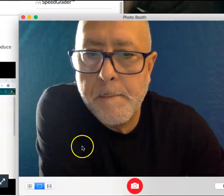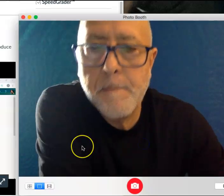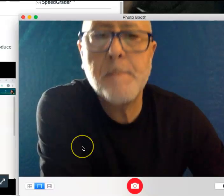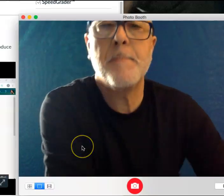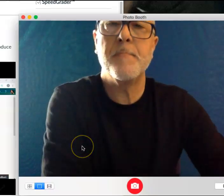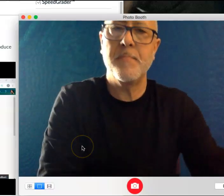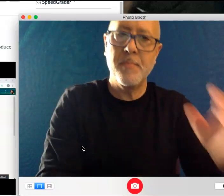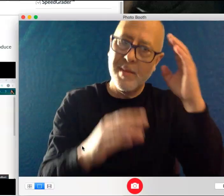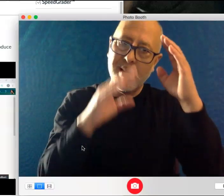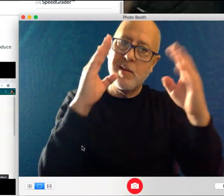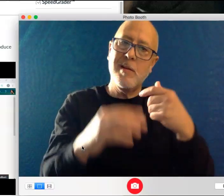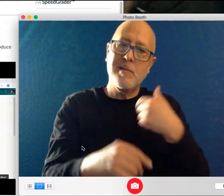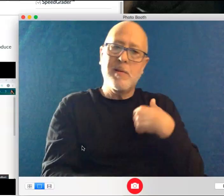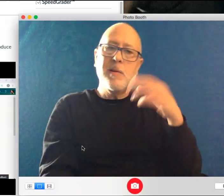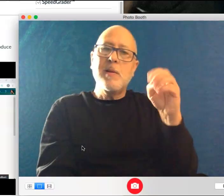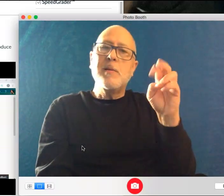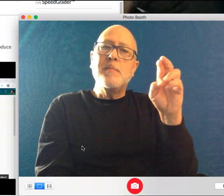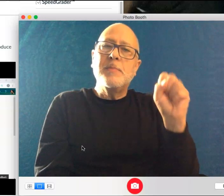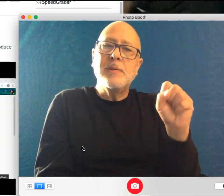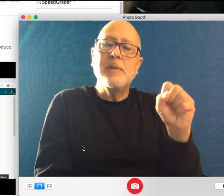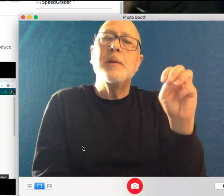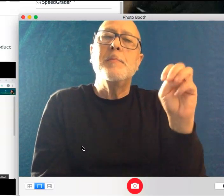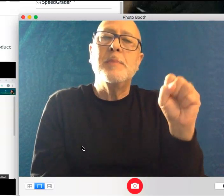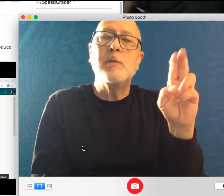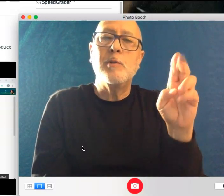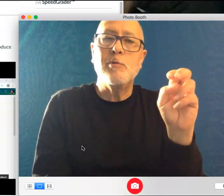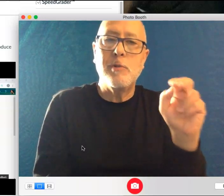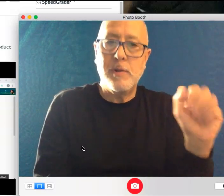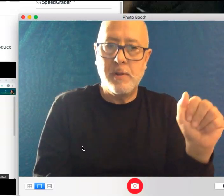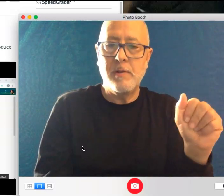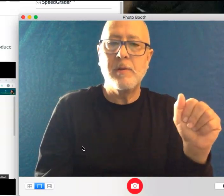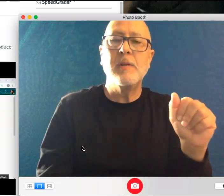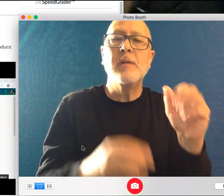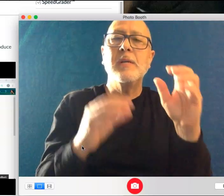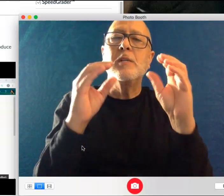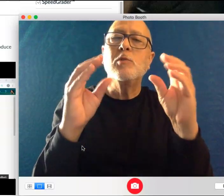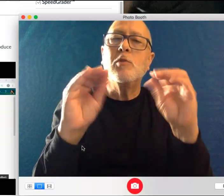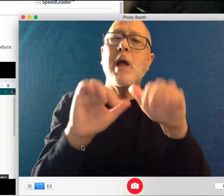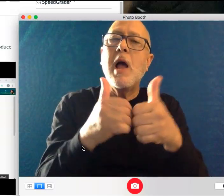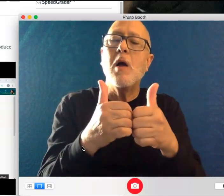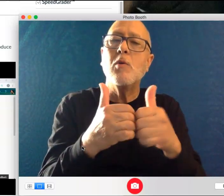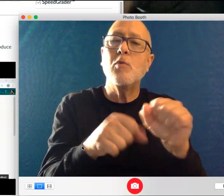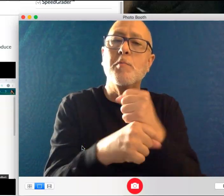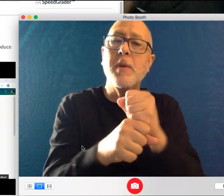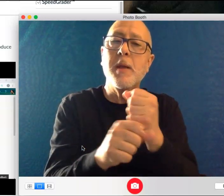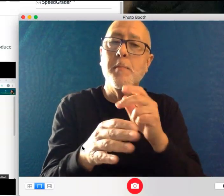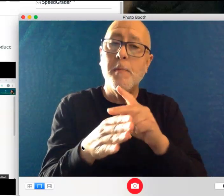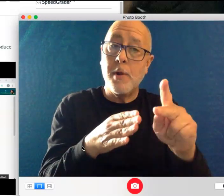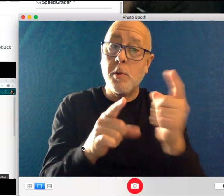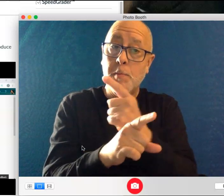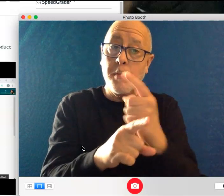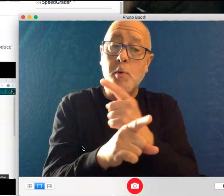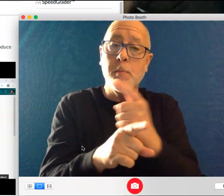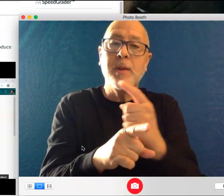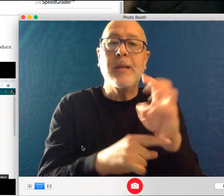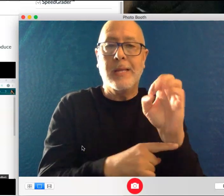Hello, it's Miss Urena here, and this is going to be a quick refresher slash tutorial on how to make a professional and appropriate